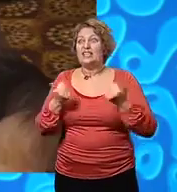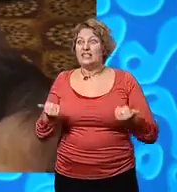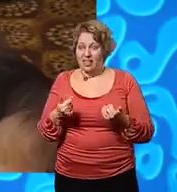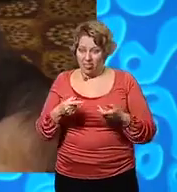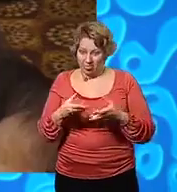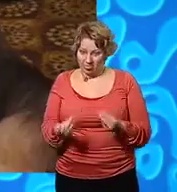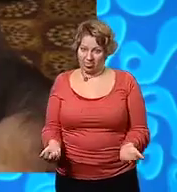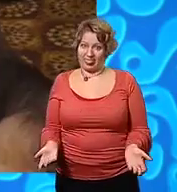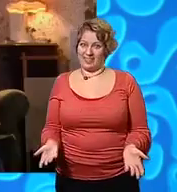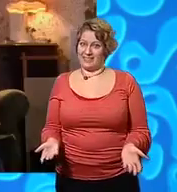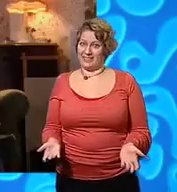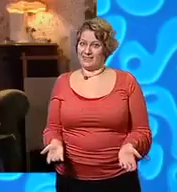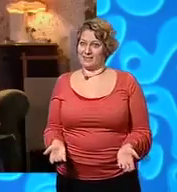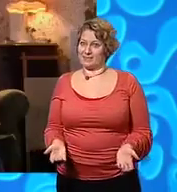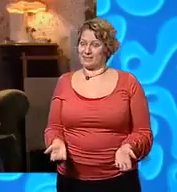with it.